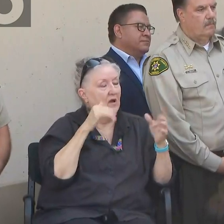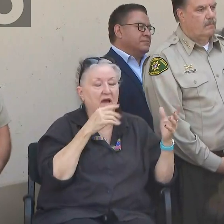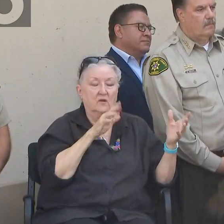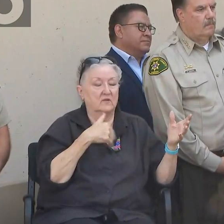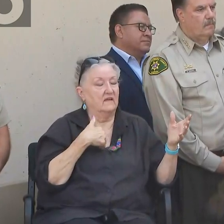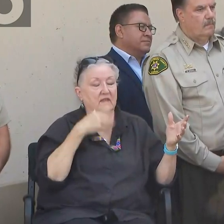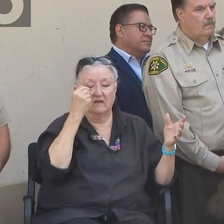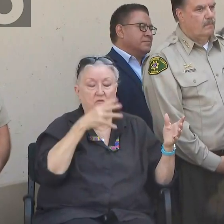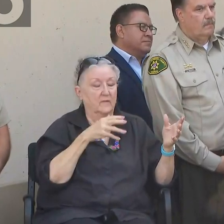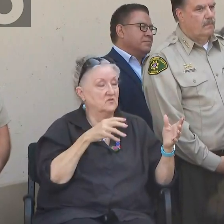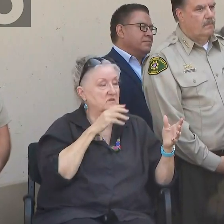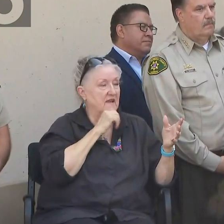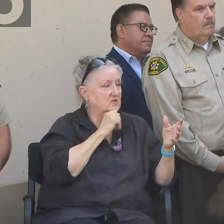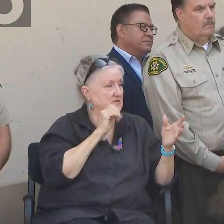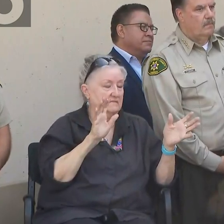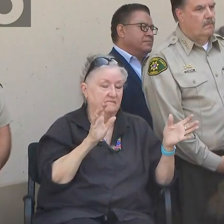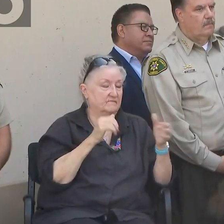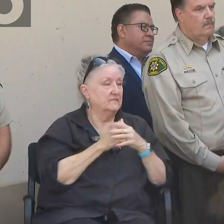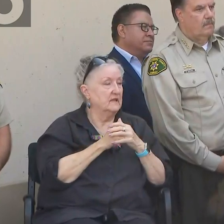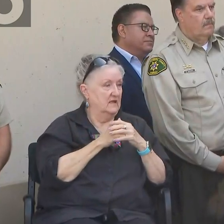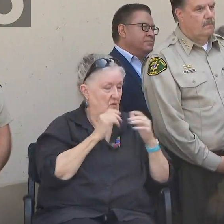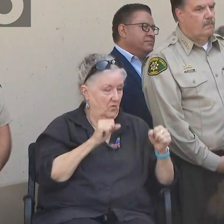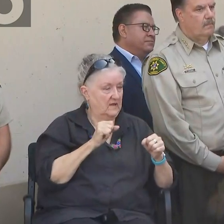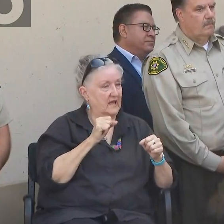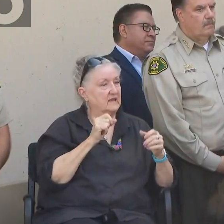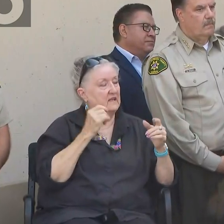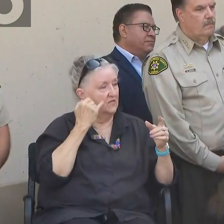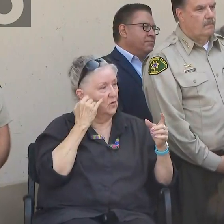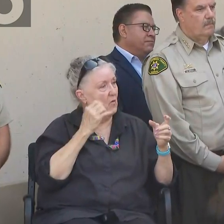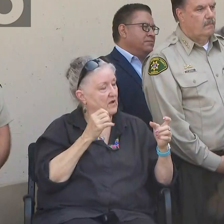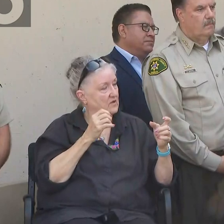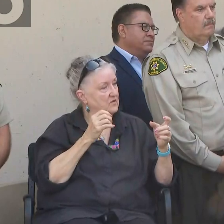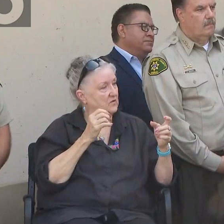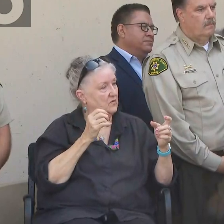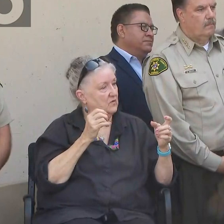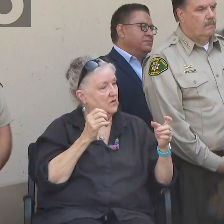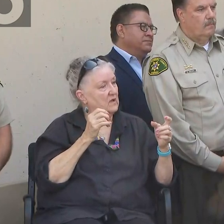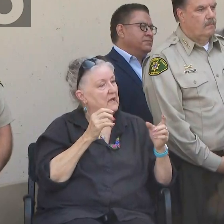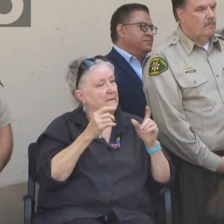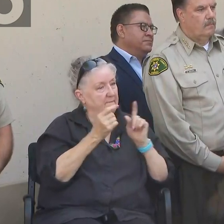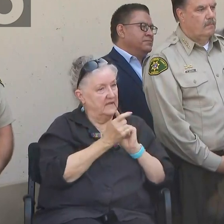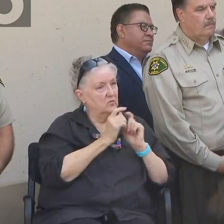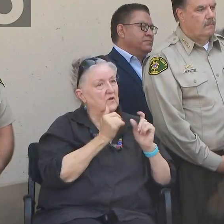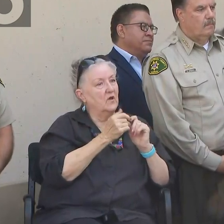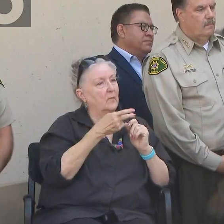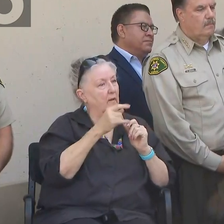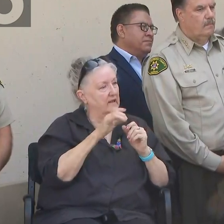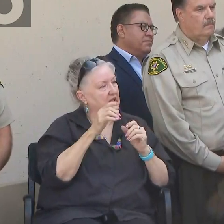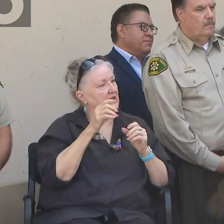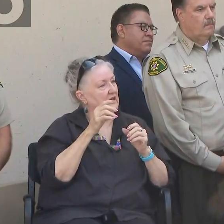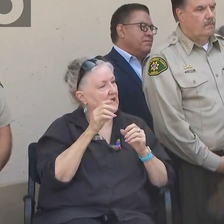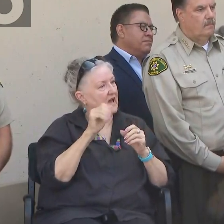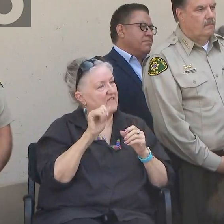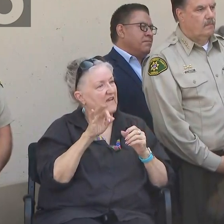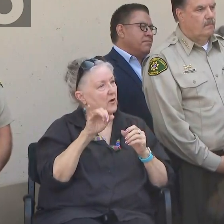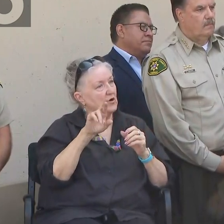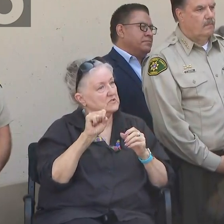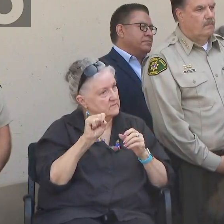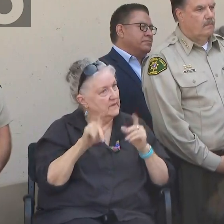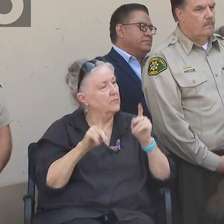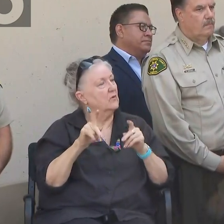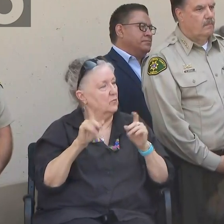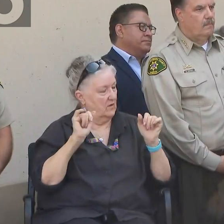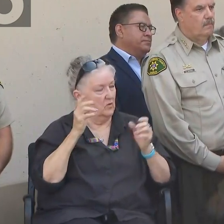I don't have that information, but we certainly, you know, we can. If you want to. Meet with our public affairs folks, and we will certainly provide